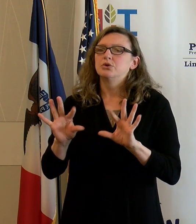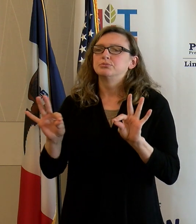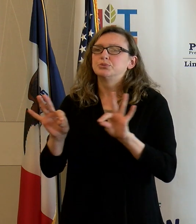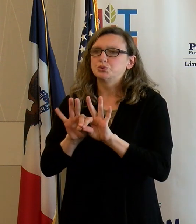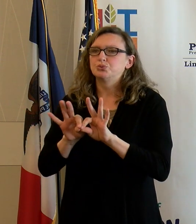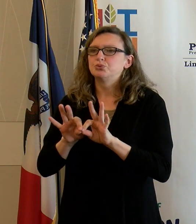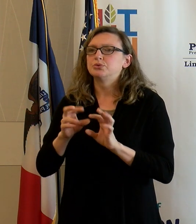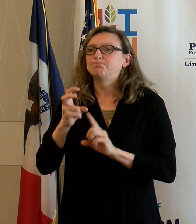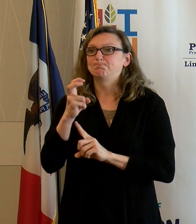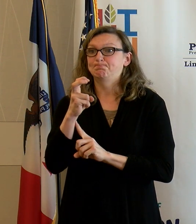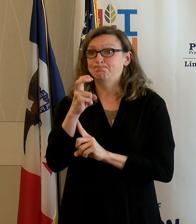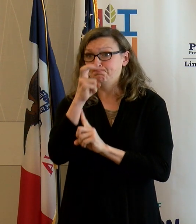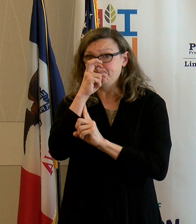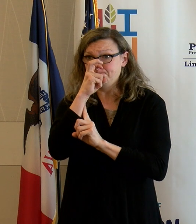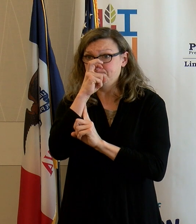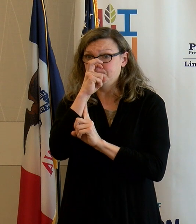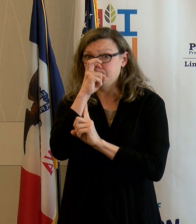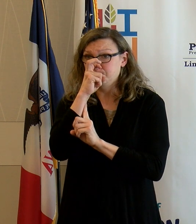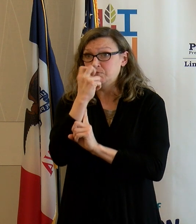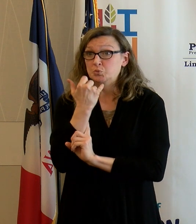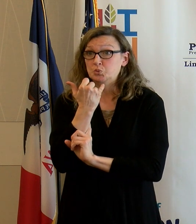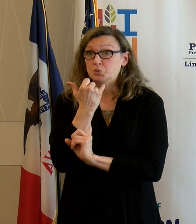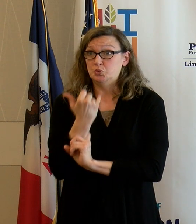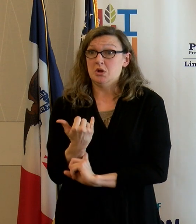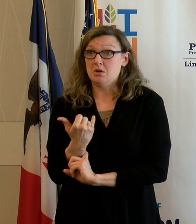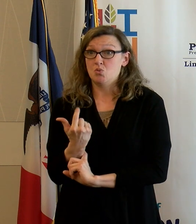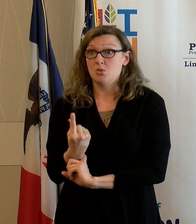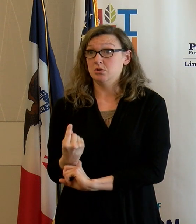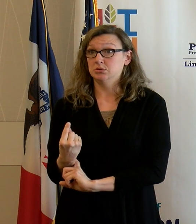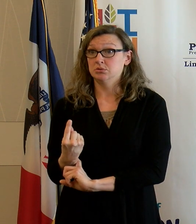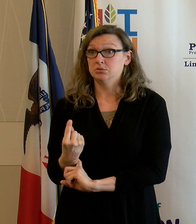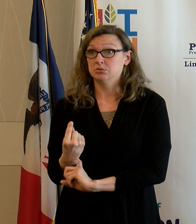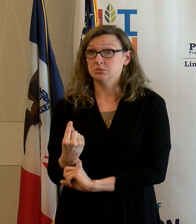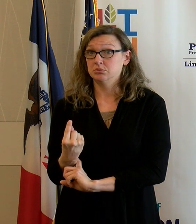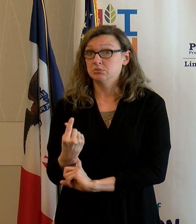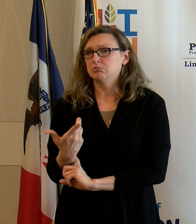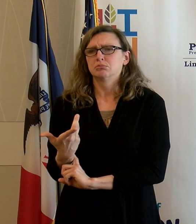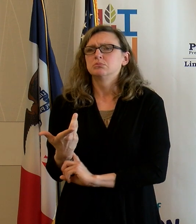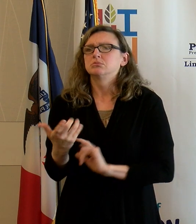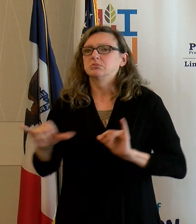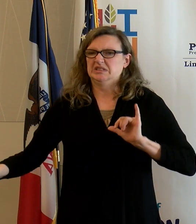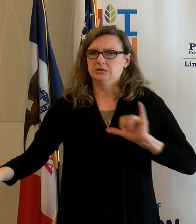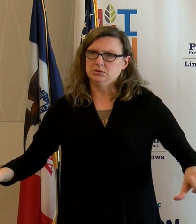now so that we don't protract this crisis that we're in.